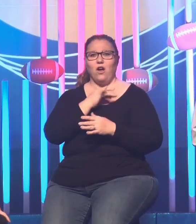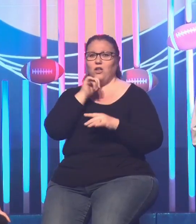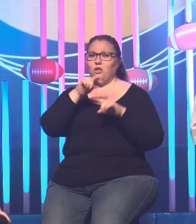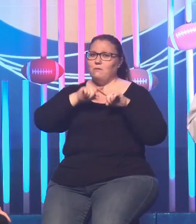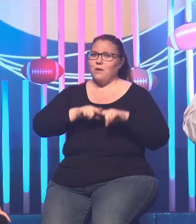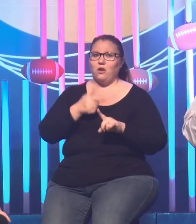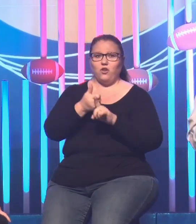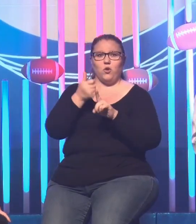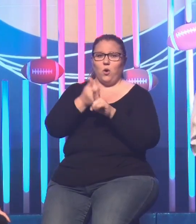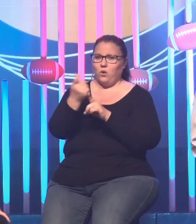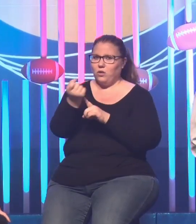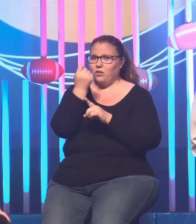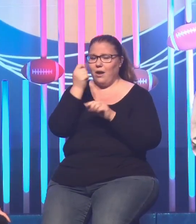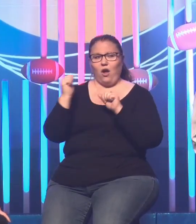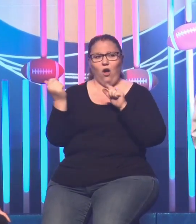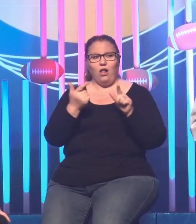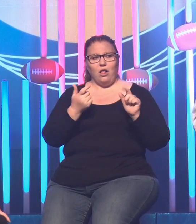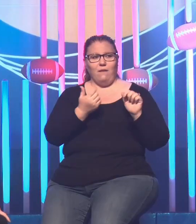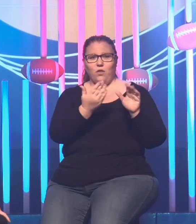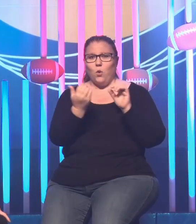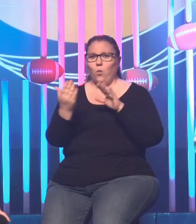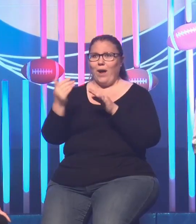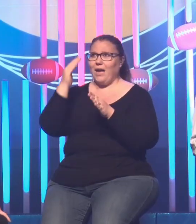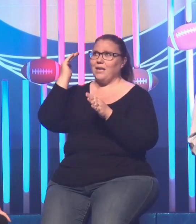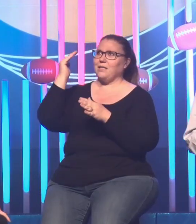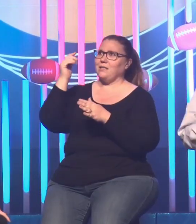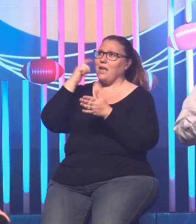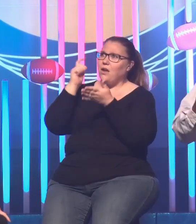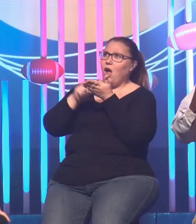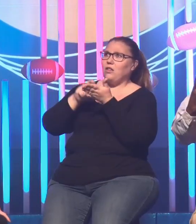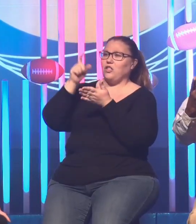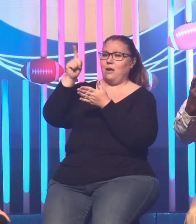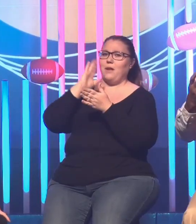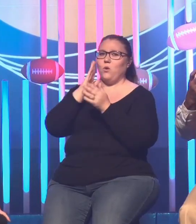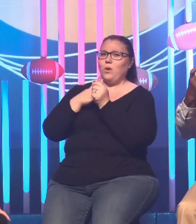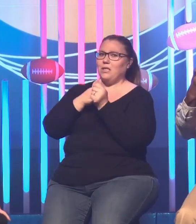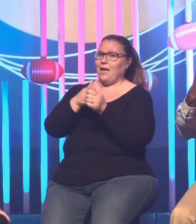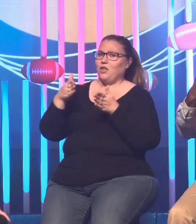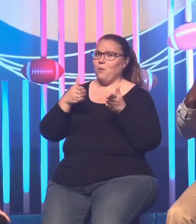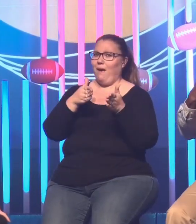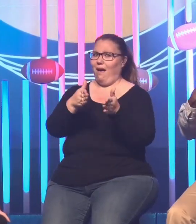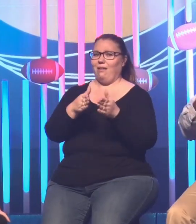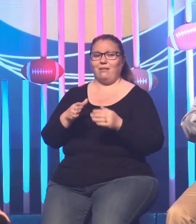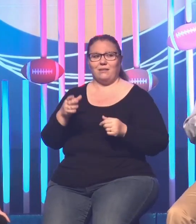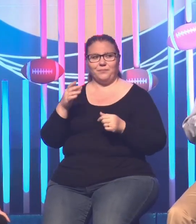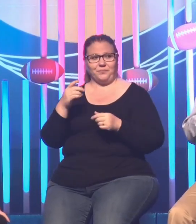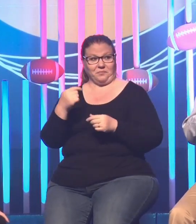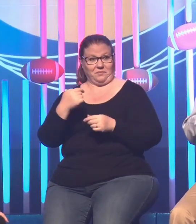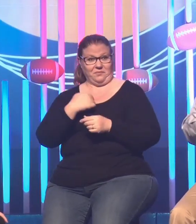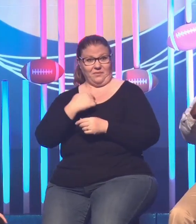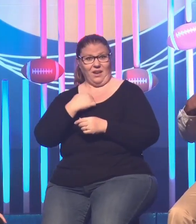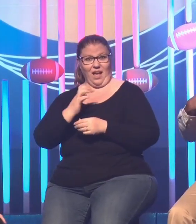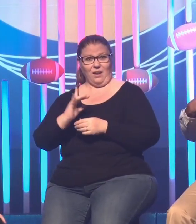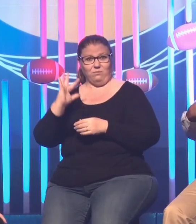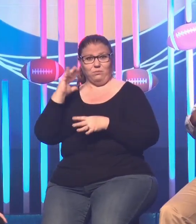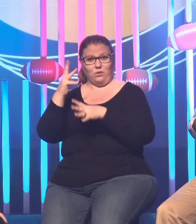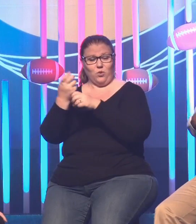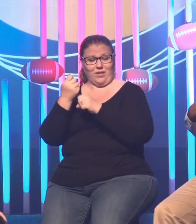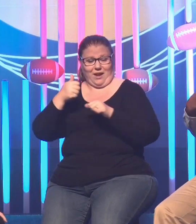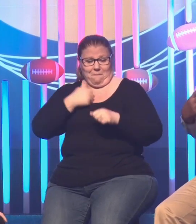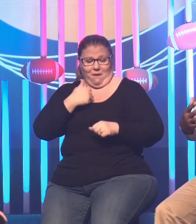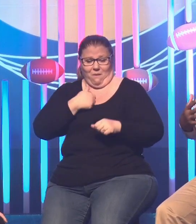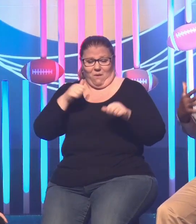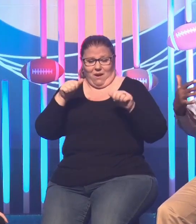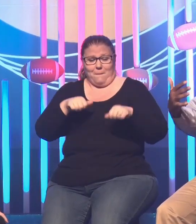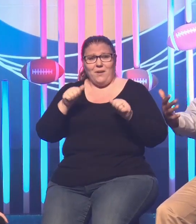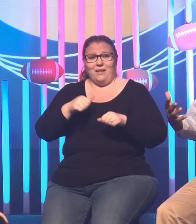own direction, but in all of your ways acknowledge him and he will direct your path. And man, I was a guy that was trusting in my own ability,